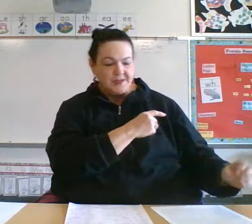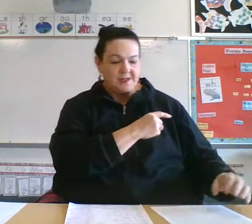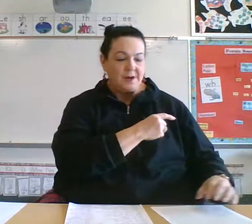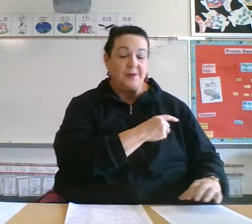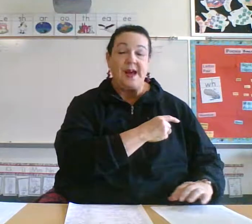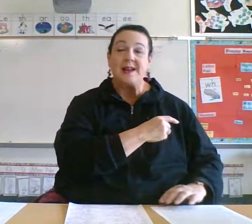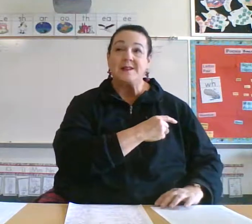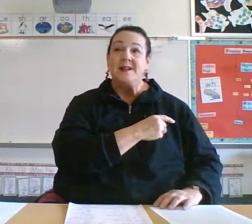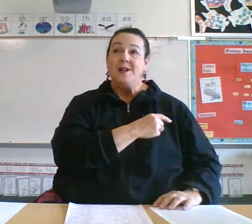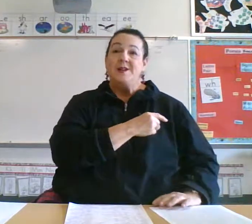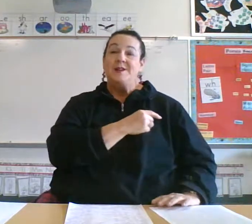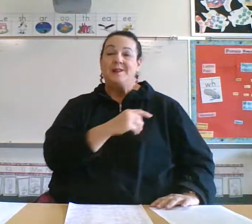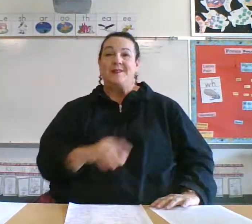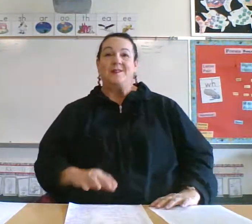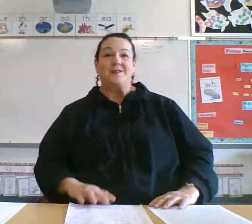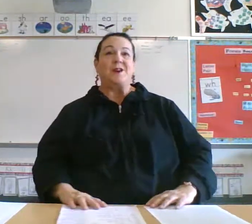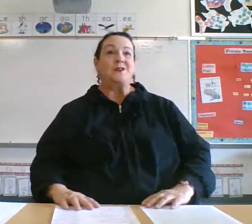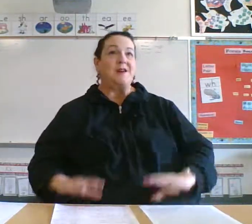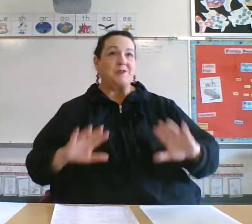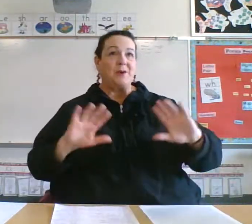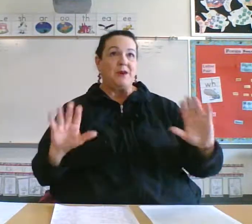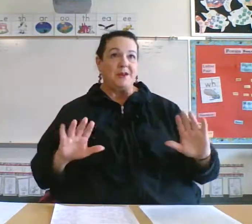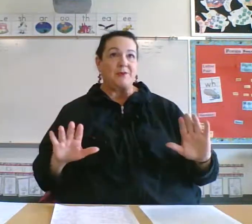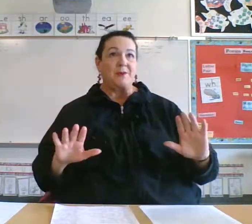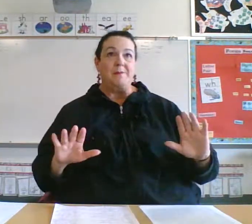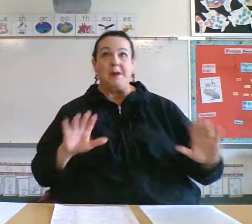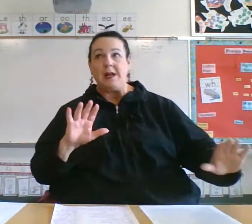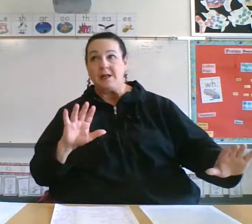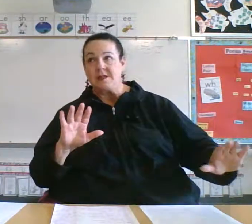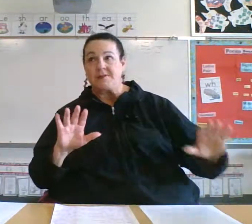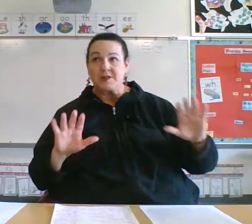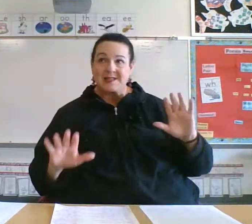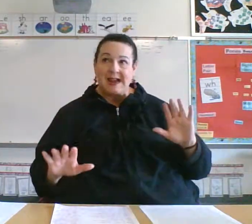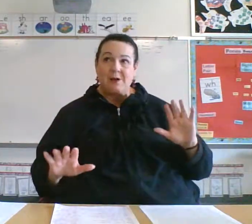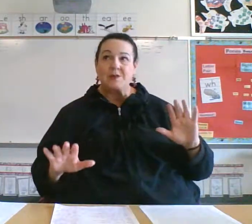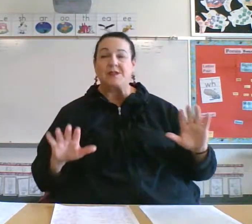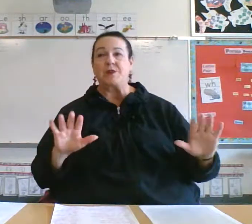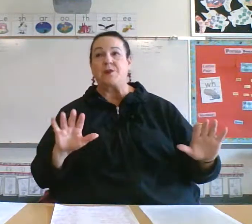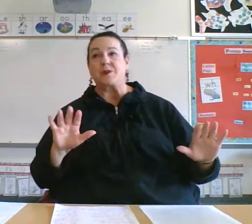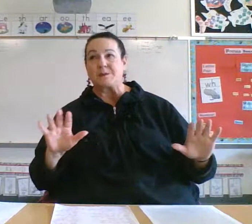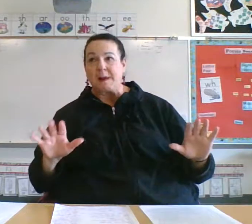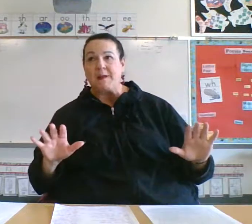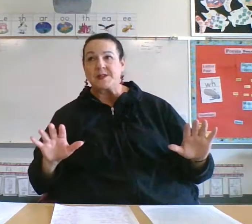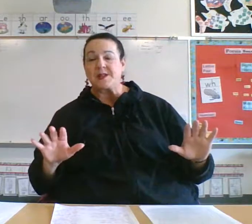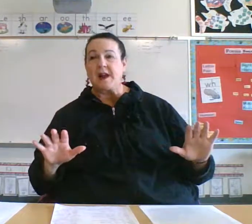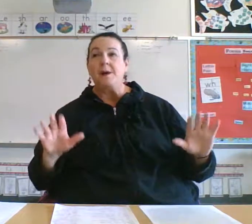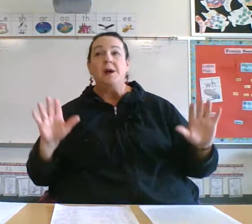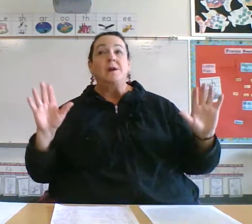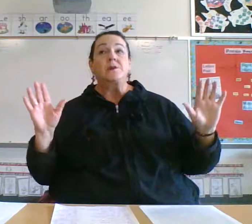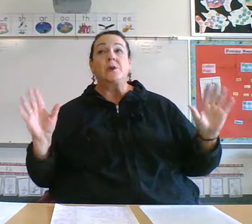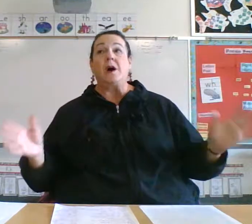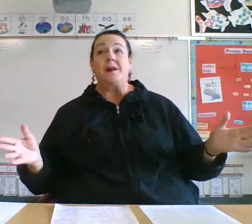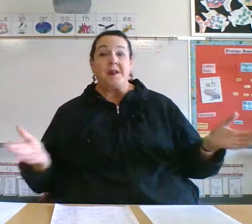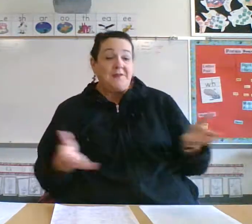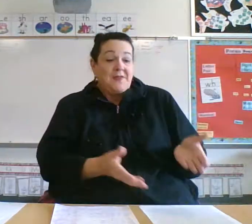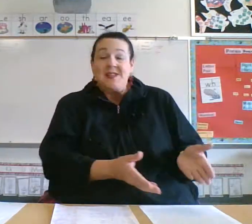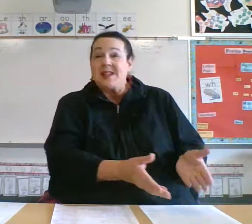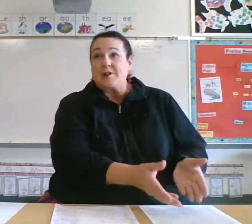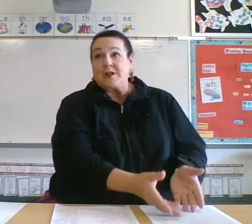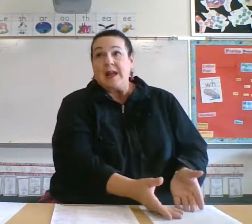So those have totally different meanings, different sounds, even though they're spelled the same. So a deaf kid, this actually